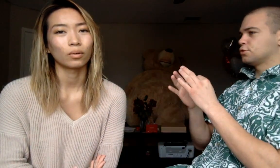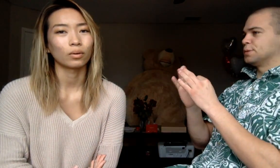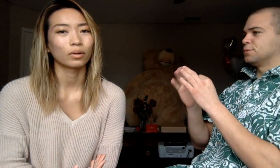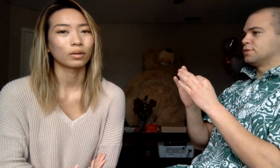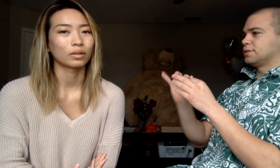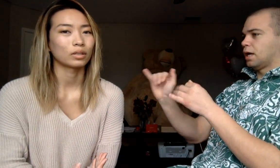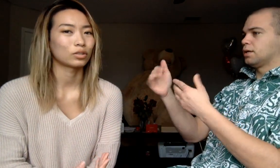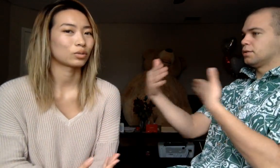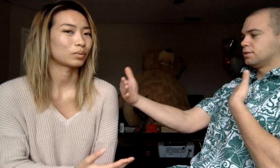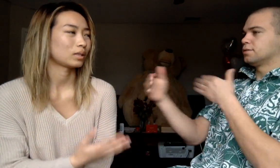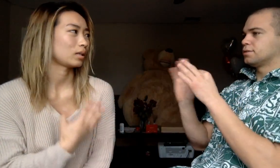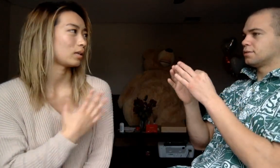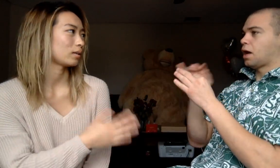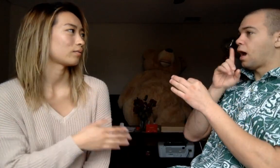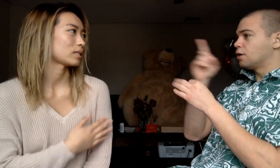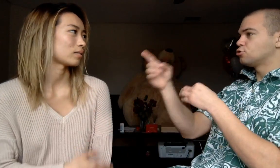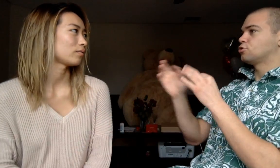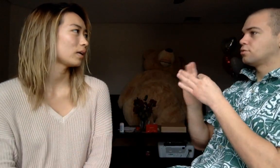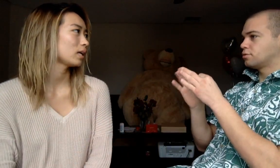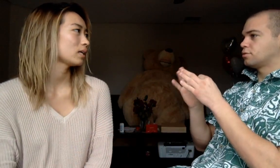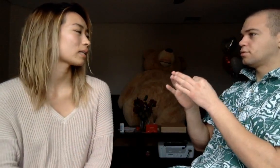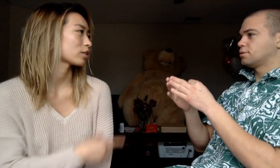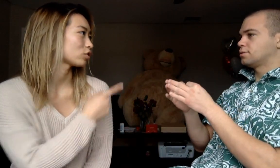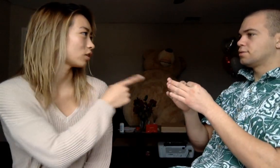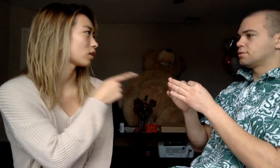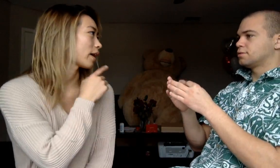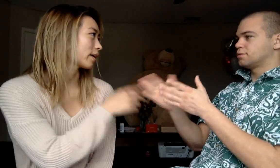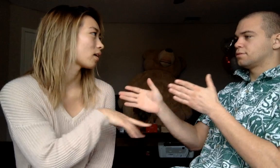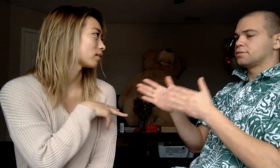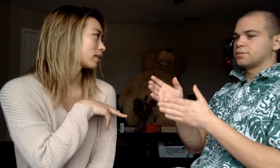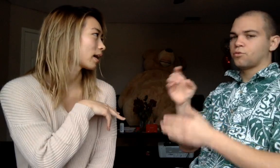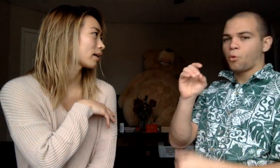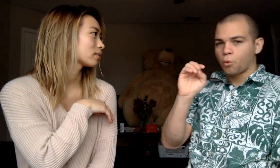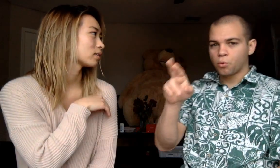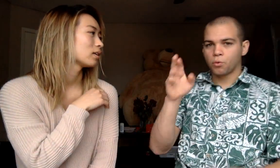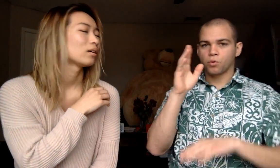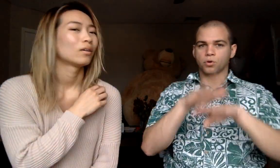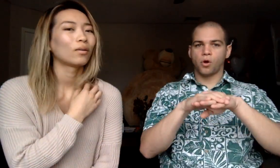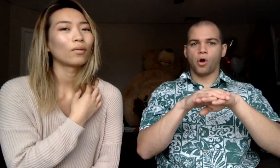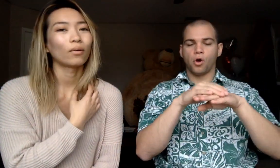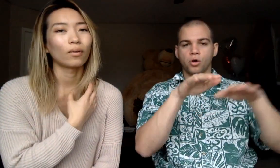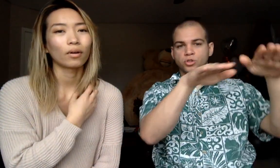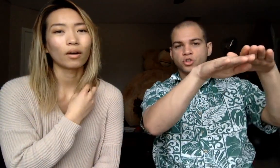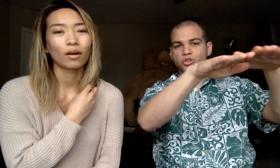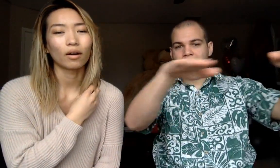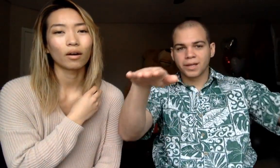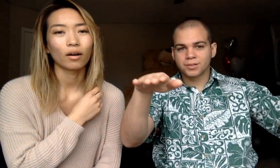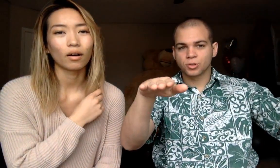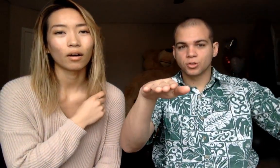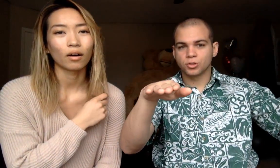or interpreting face to face, actually eye contact, or